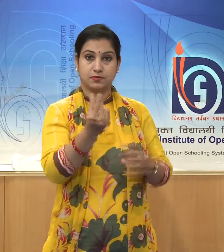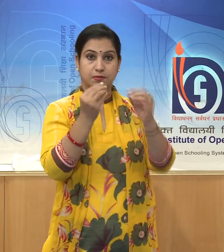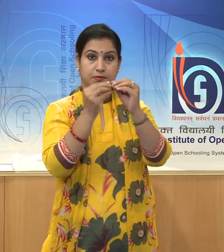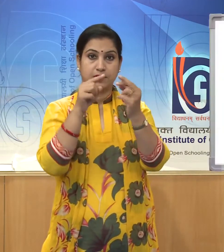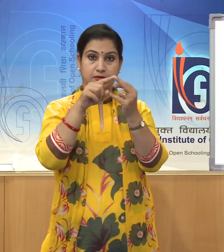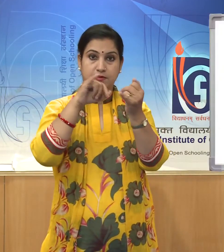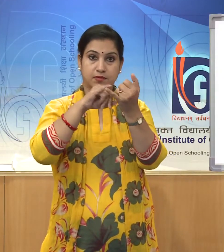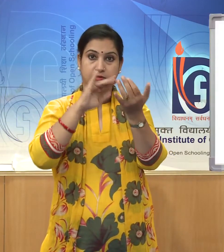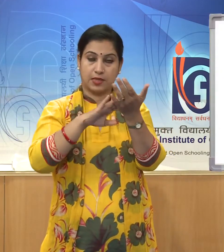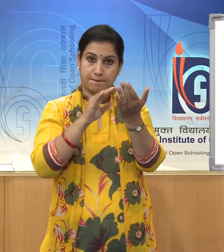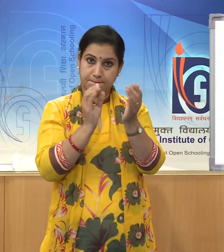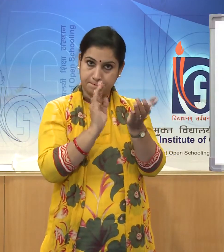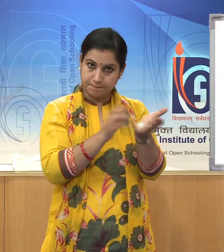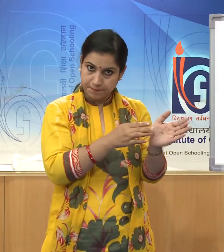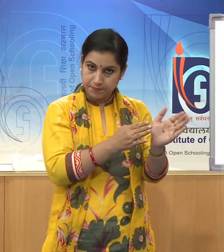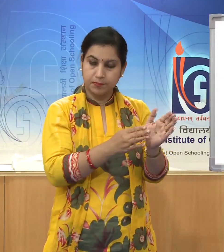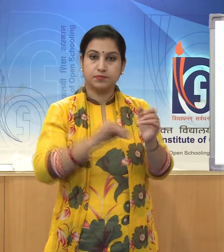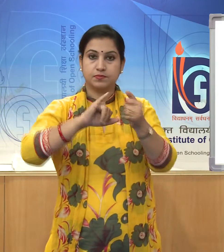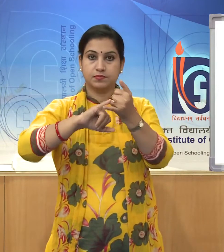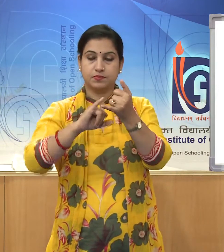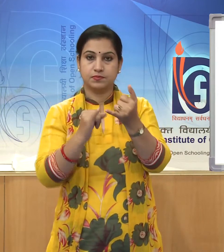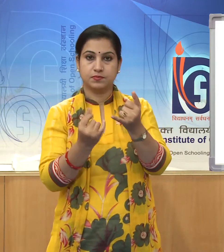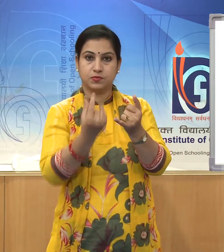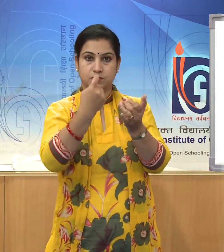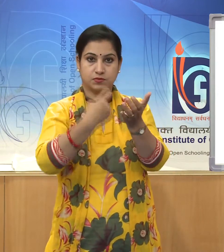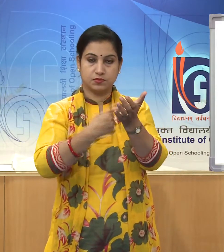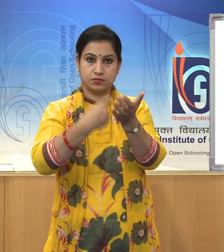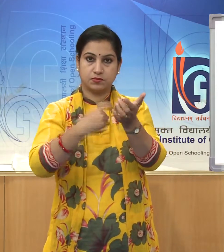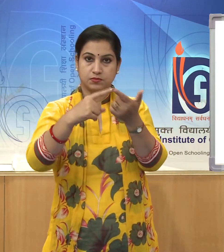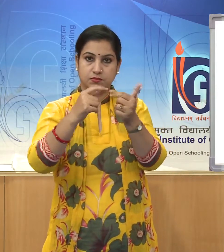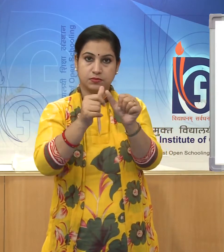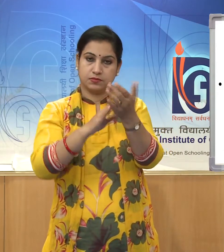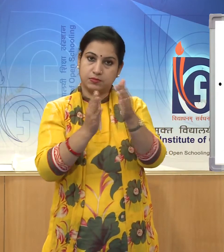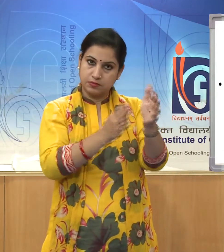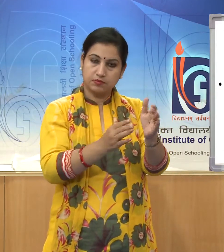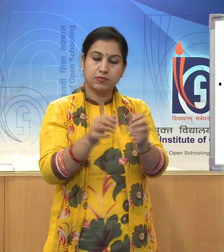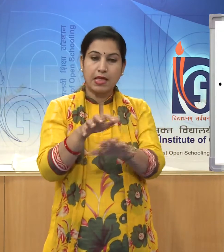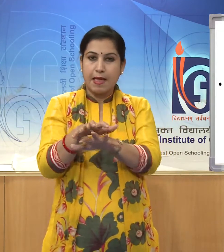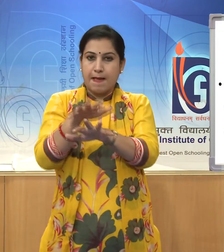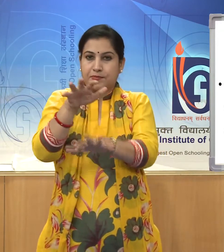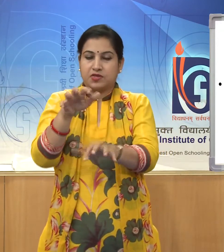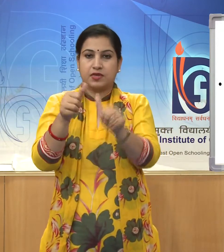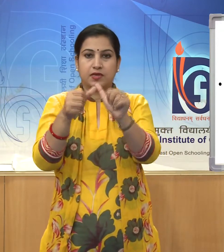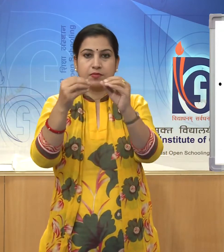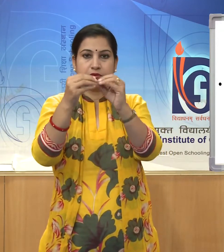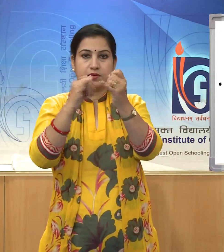Cubism, Surrealism and abstract art. Cubism is a style of